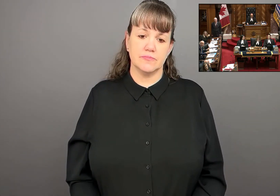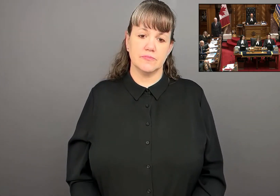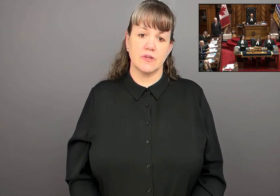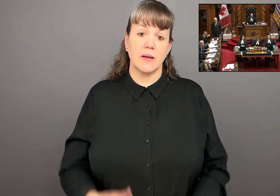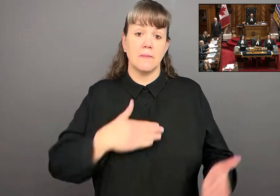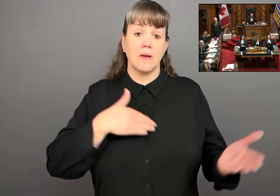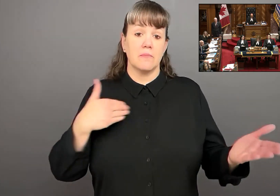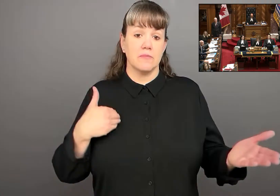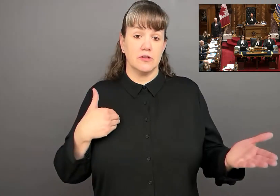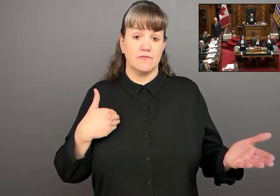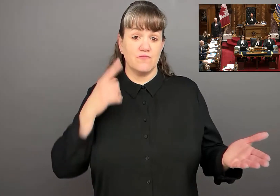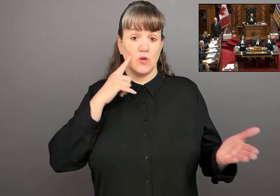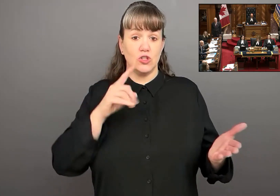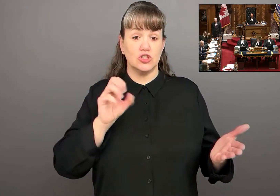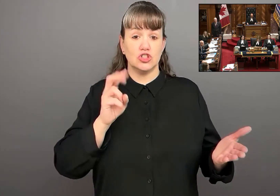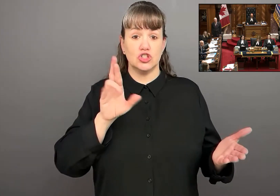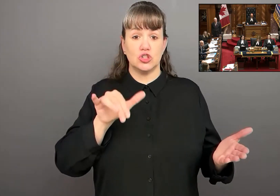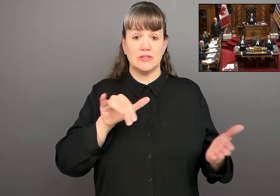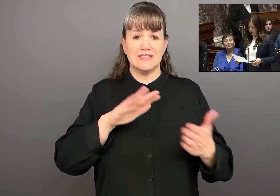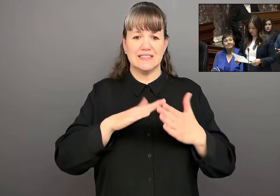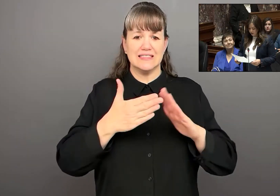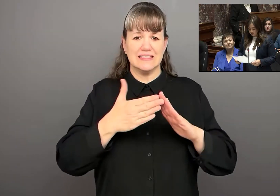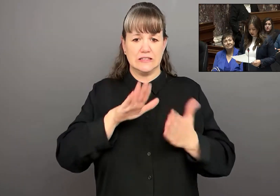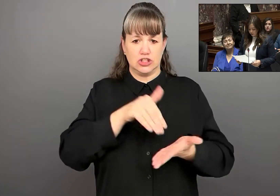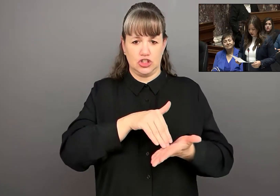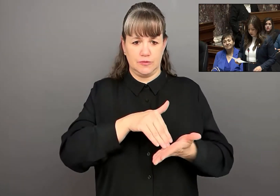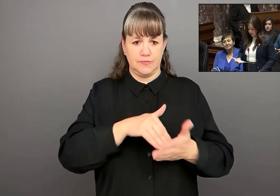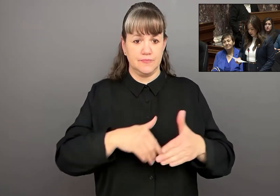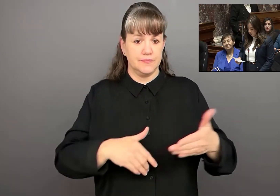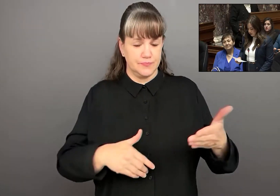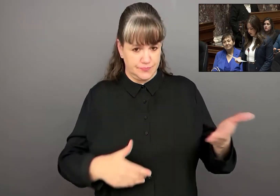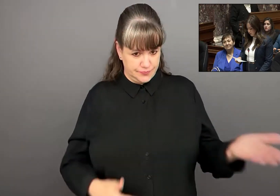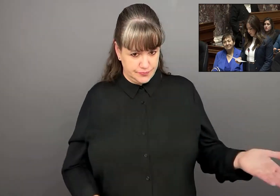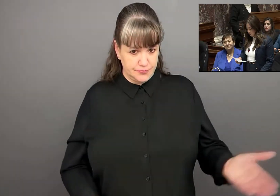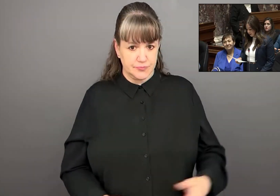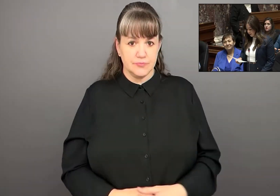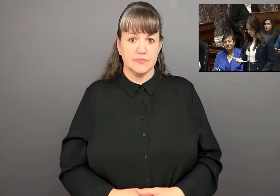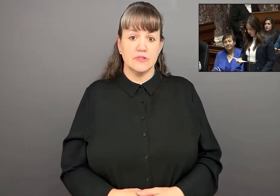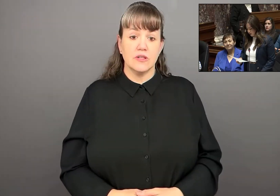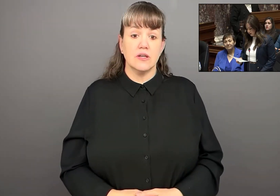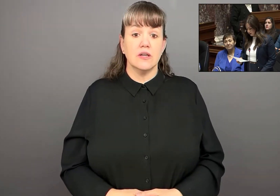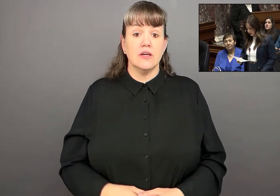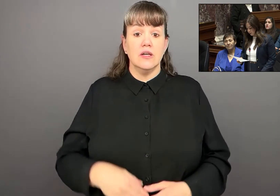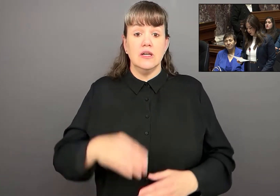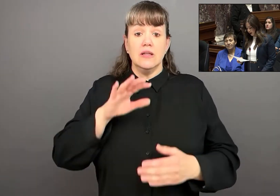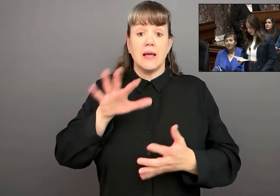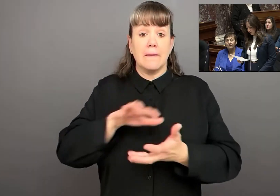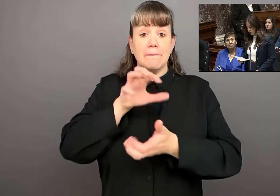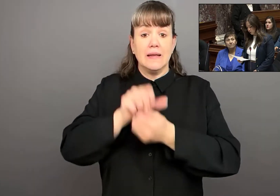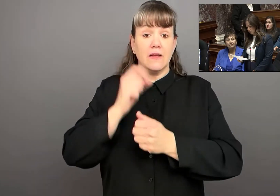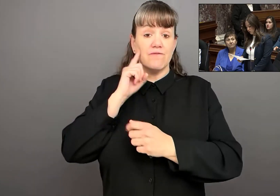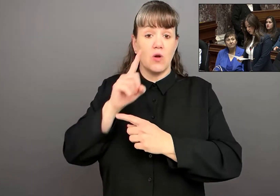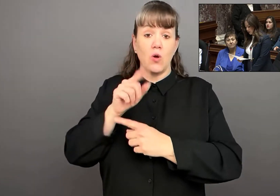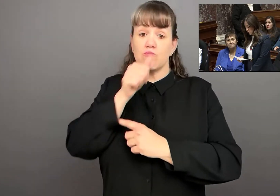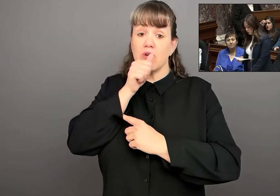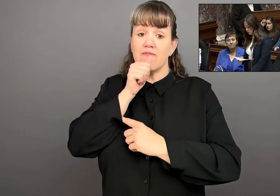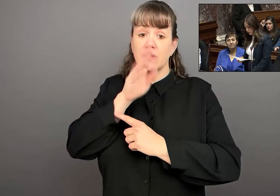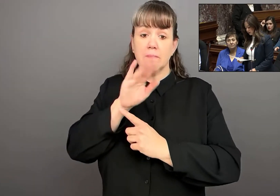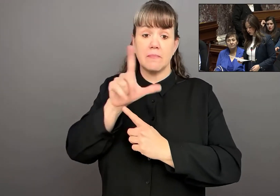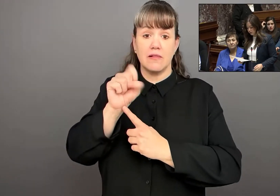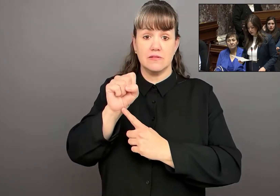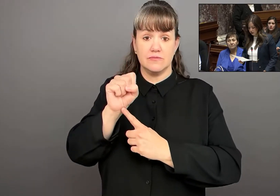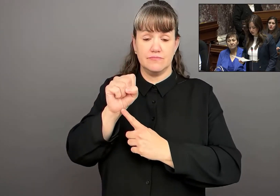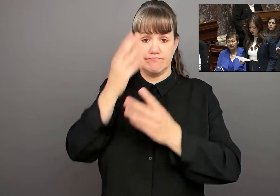Honourable Speaker, the Select Standing Committee on Private Bills and Private Member Bills reports Bill number M202